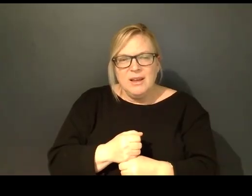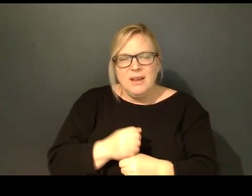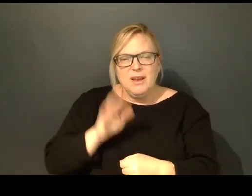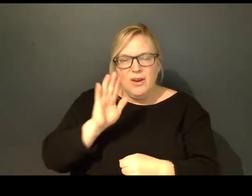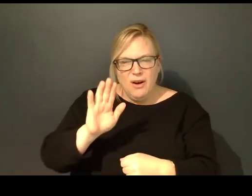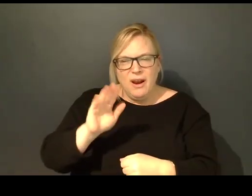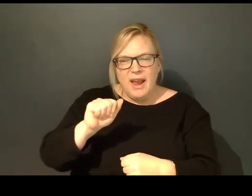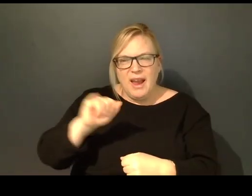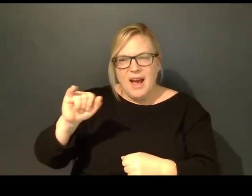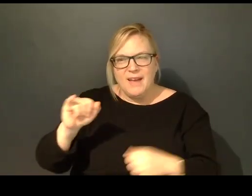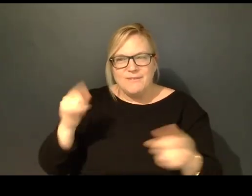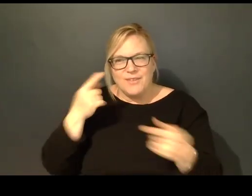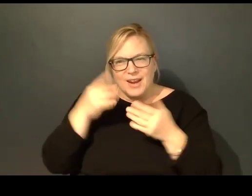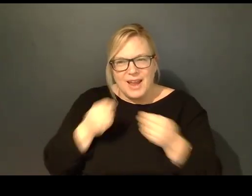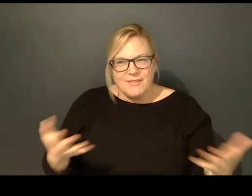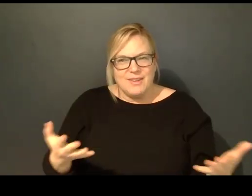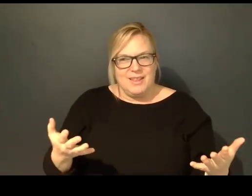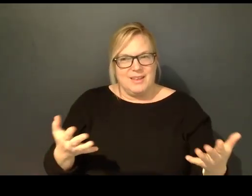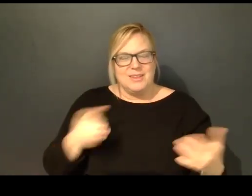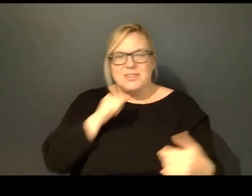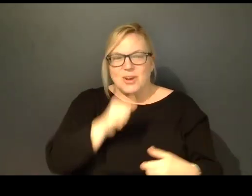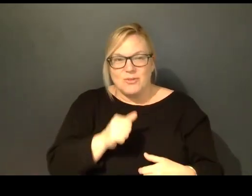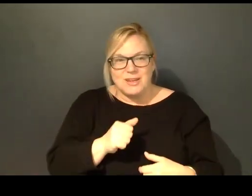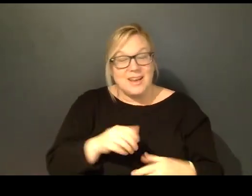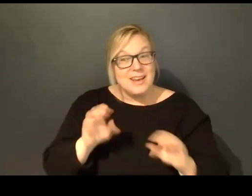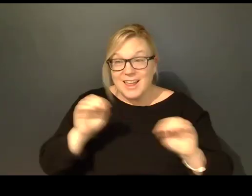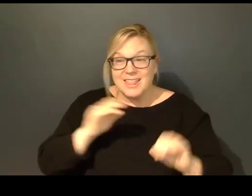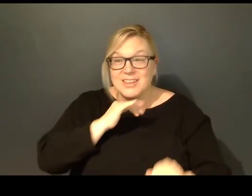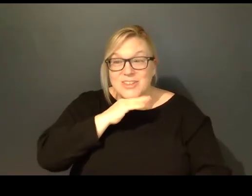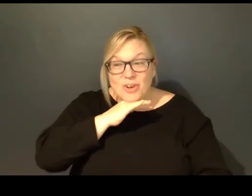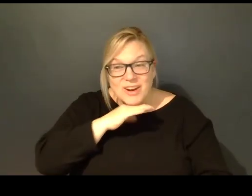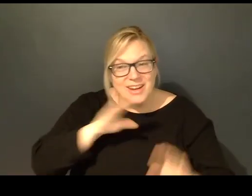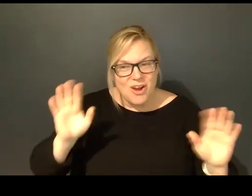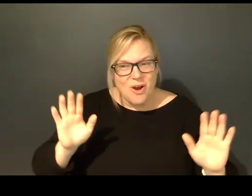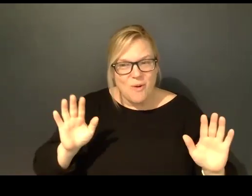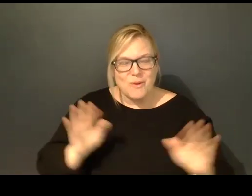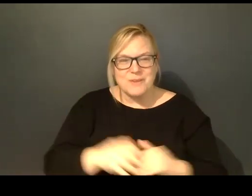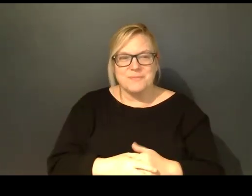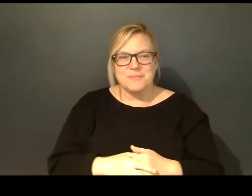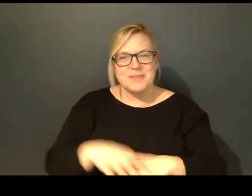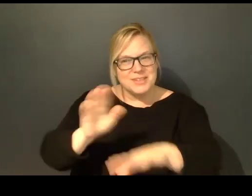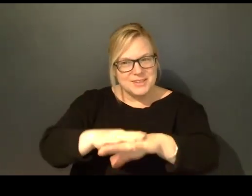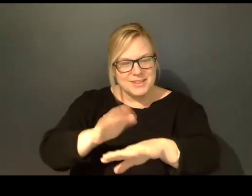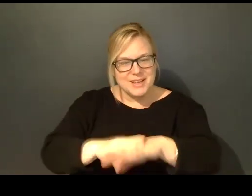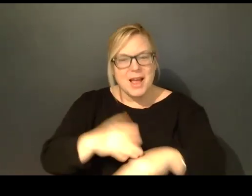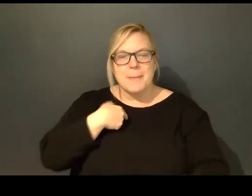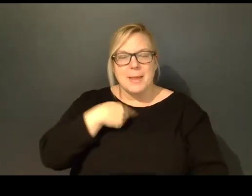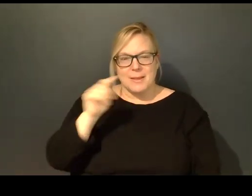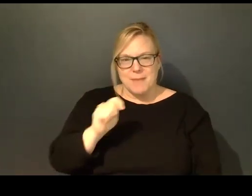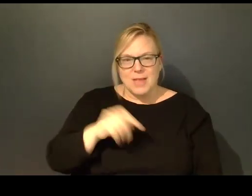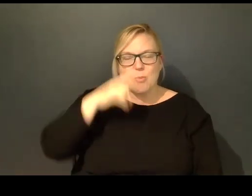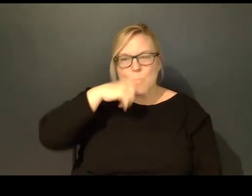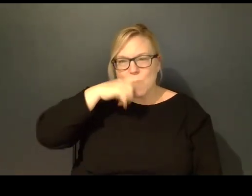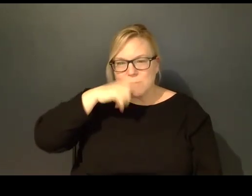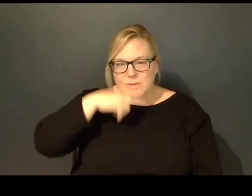do. So I nothing dirty here, no cautionary tale. I'm in the bathroom, brushing my teeth,